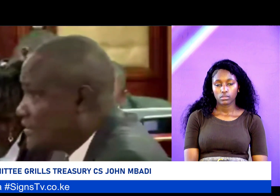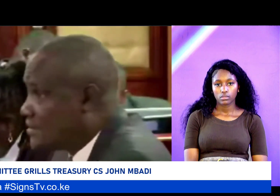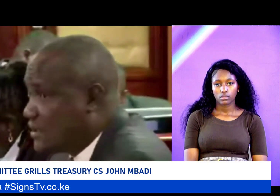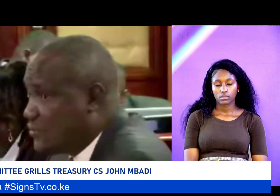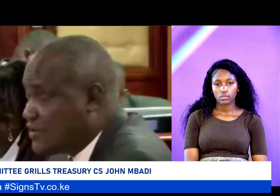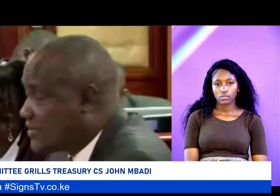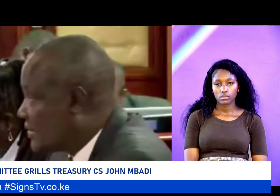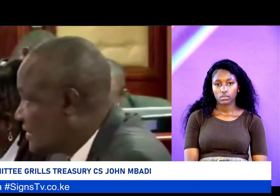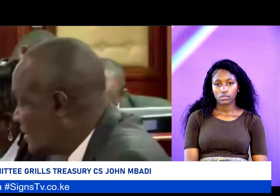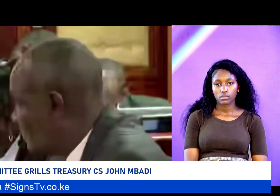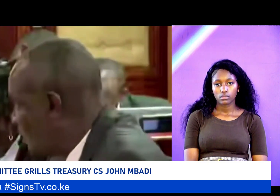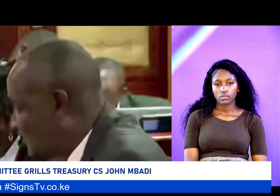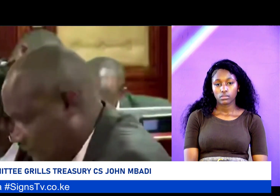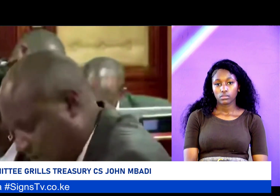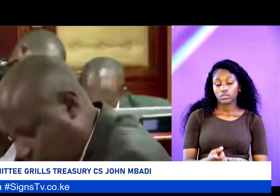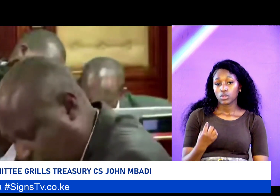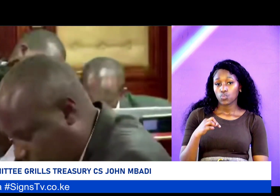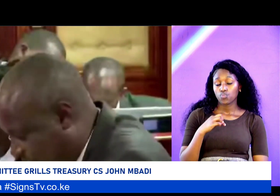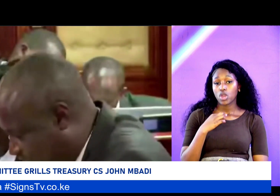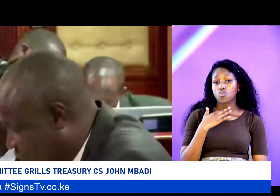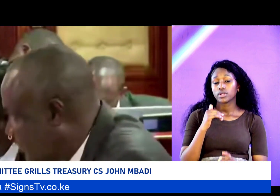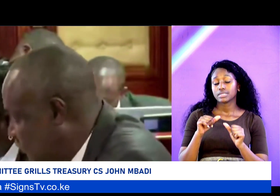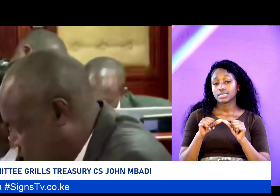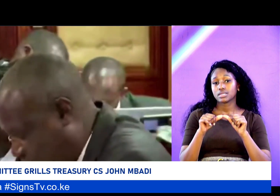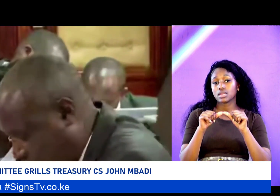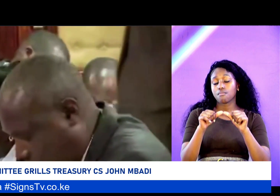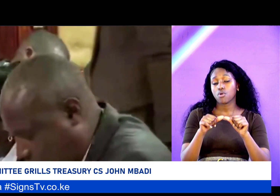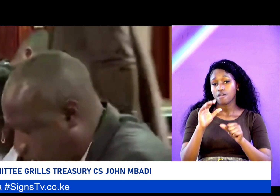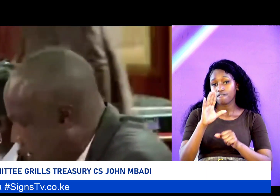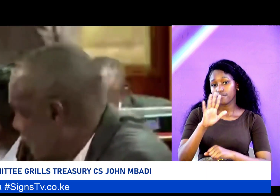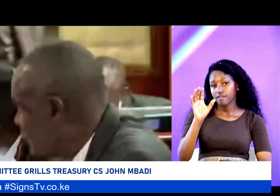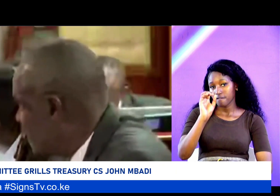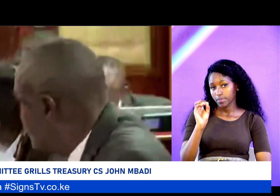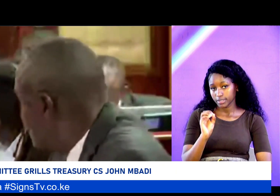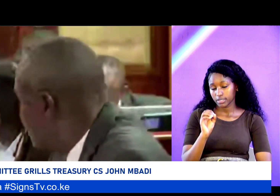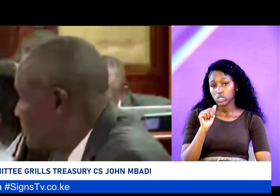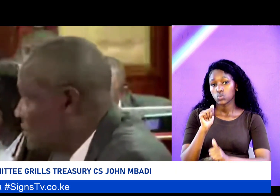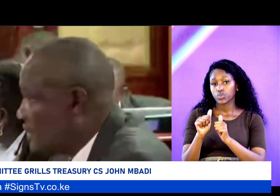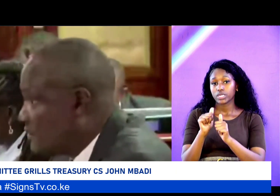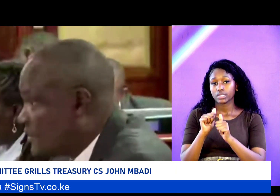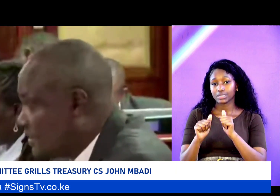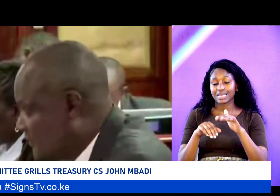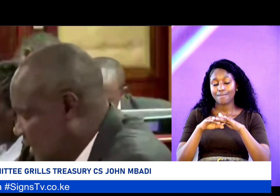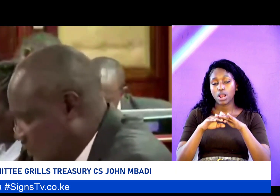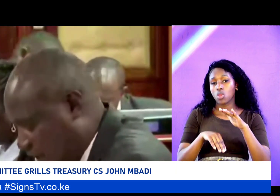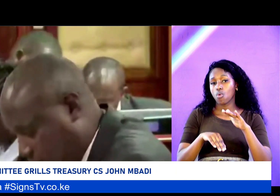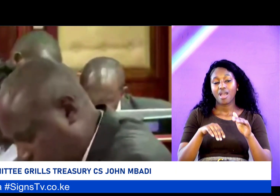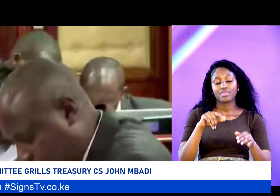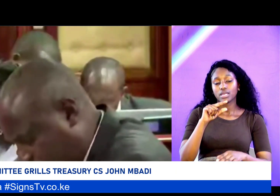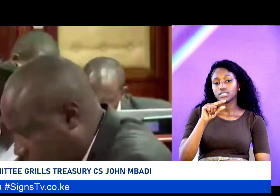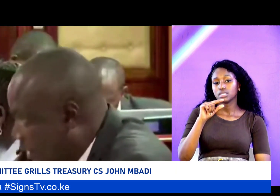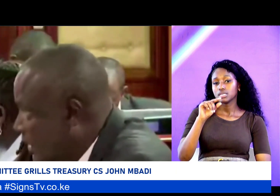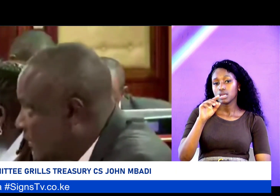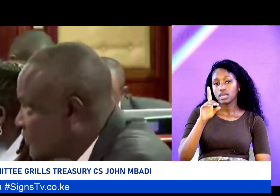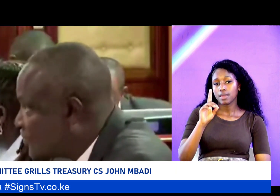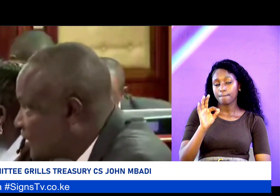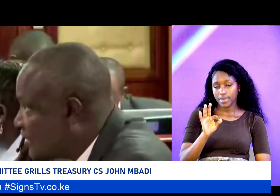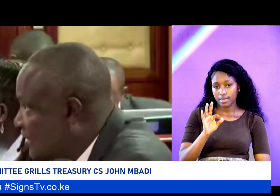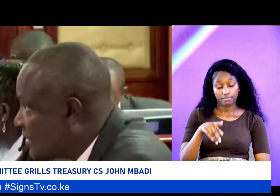Percentage that we want, which is sustainable at 55% or below of debt to GDP in present value